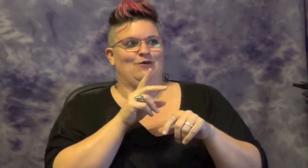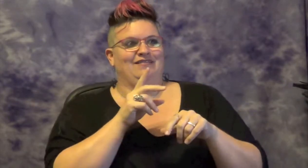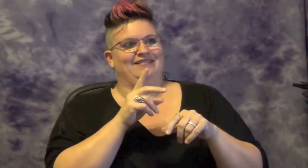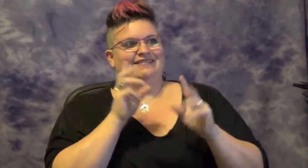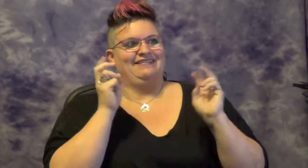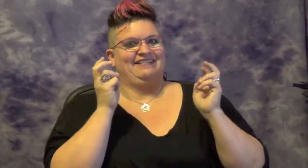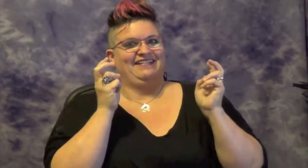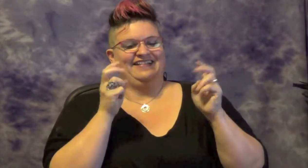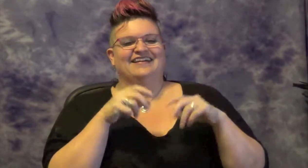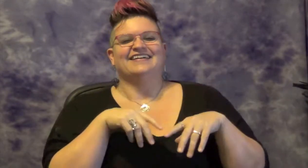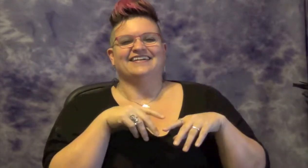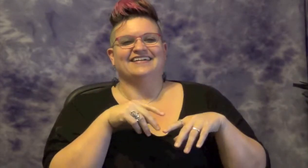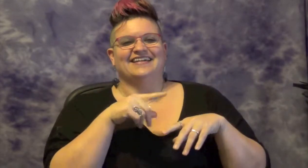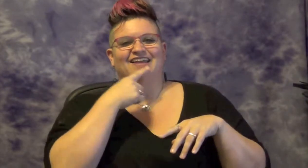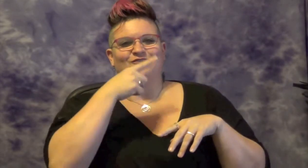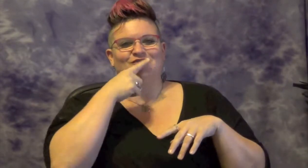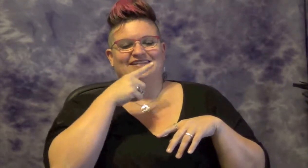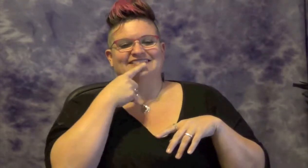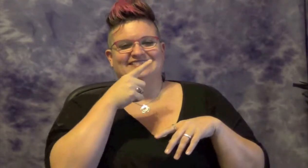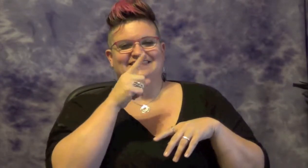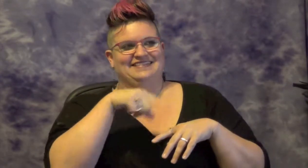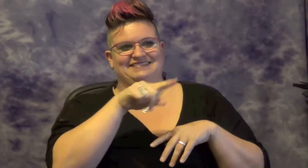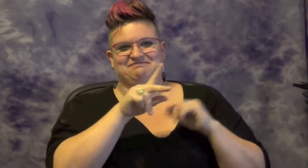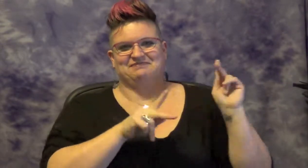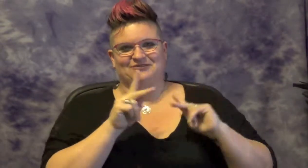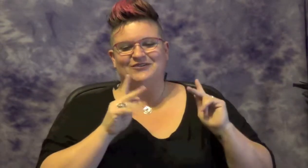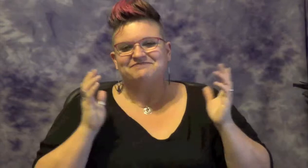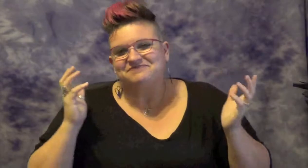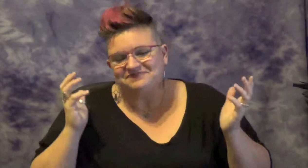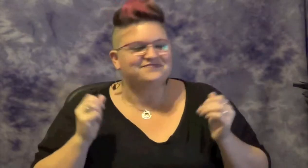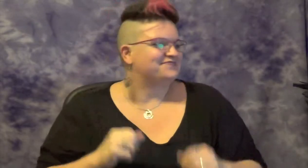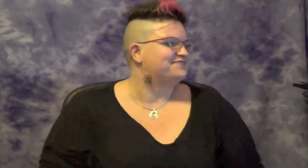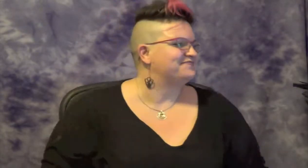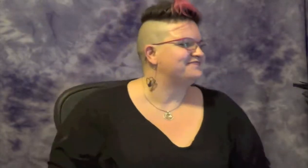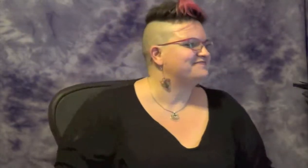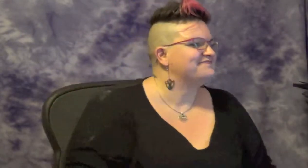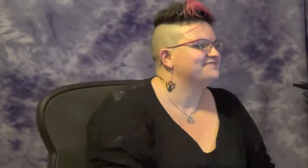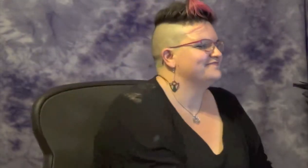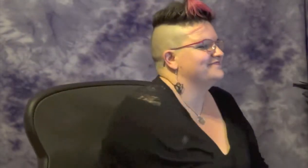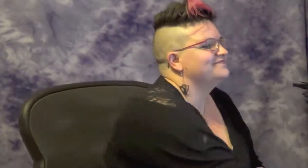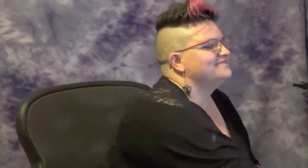than the other, per se, normal hearing folks out there.